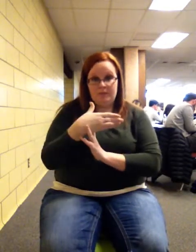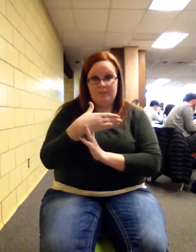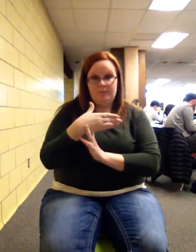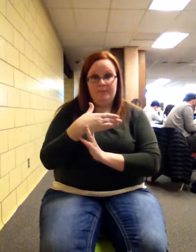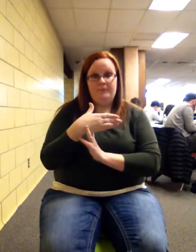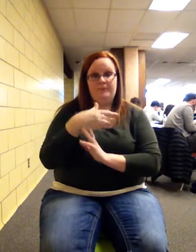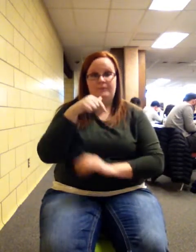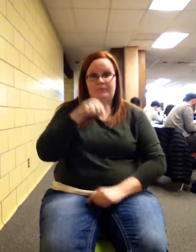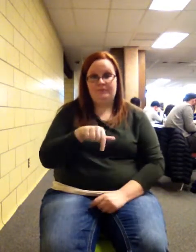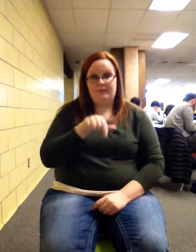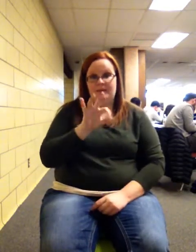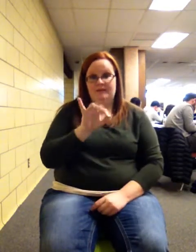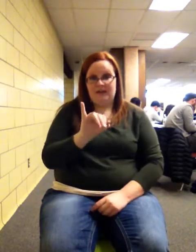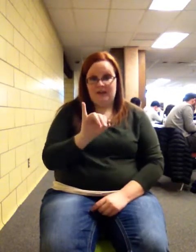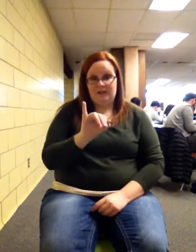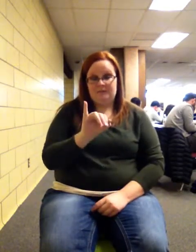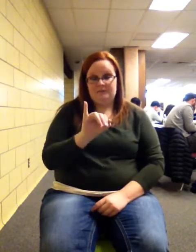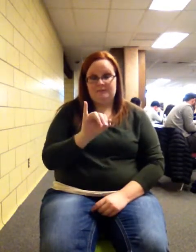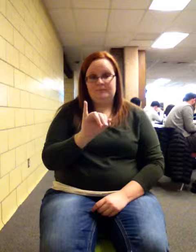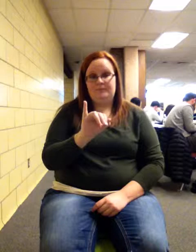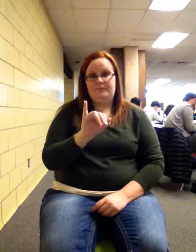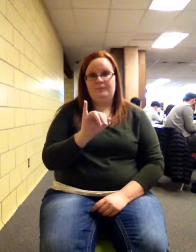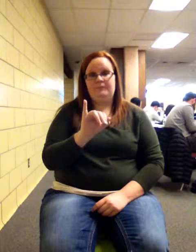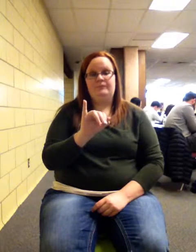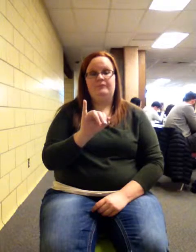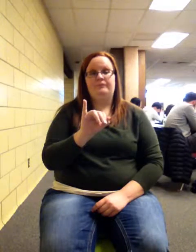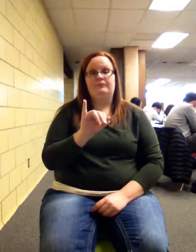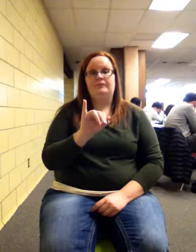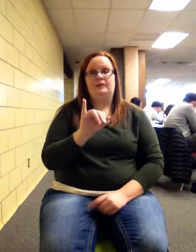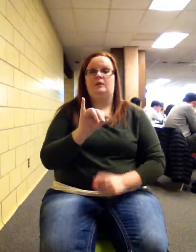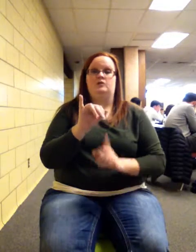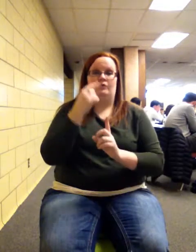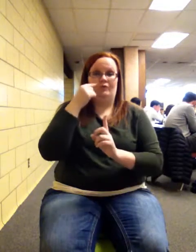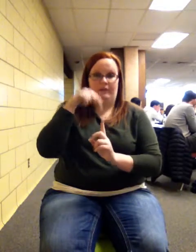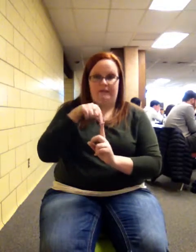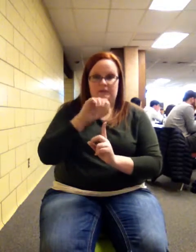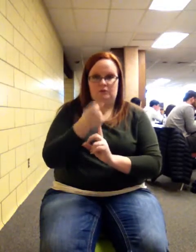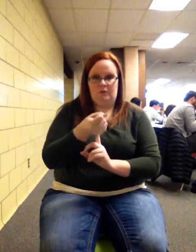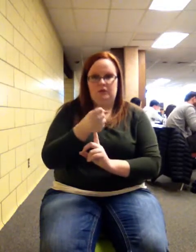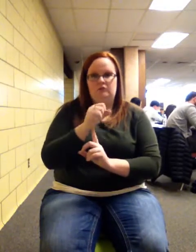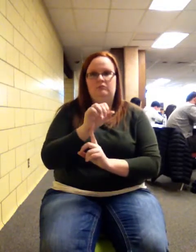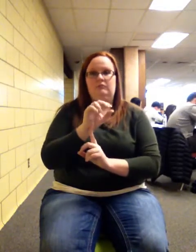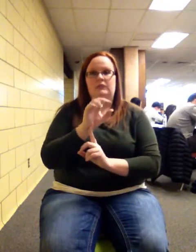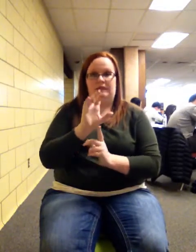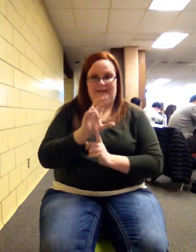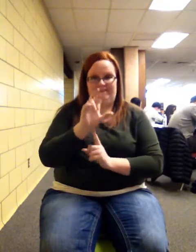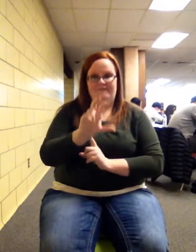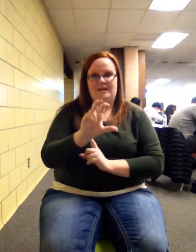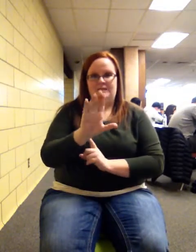the financial intermediary, in this case the investment banker, and in exchange